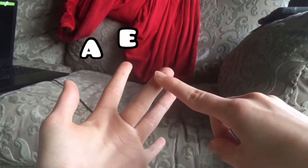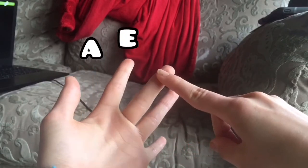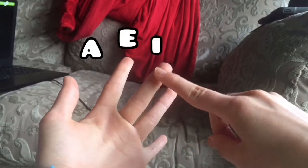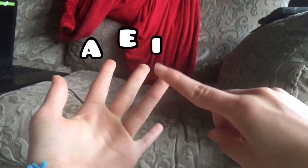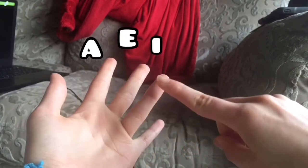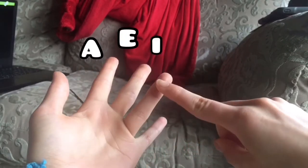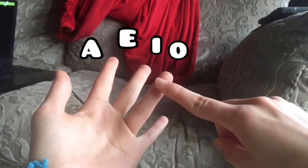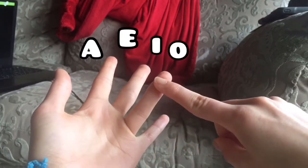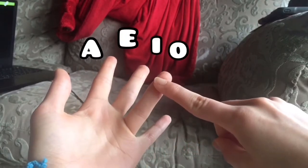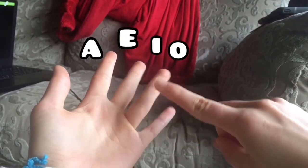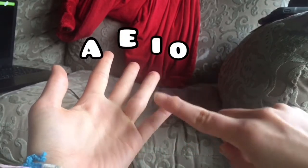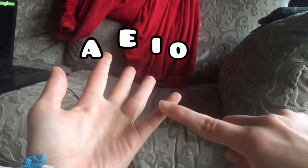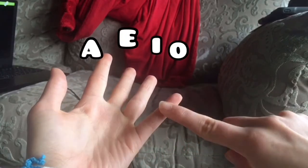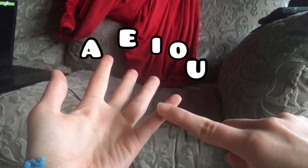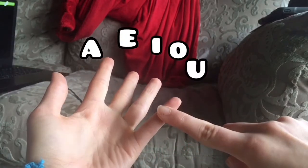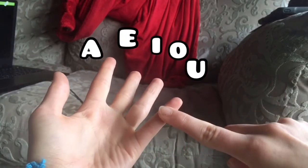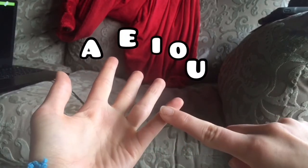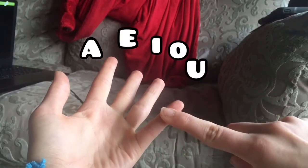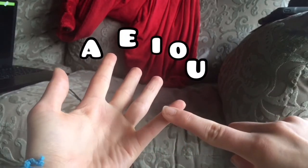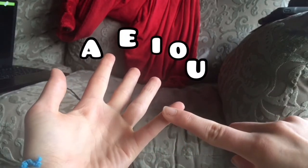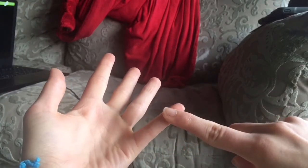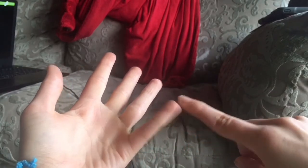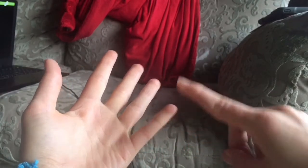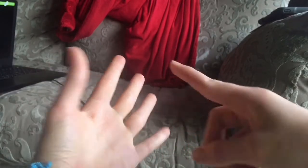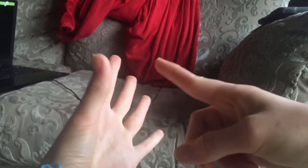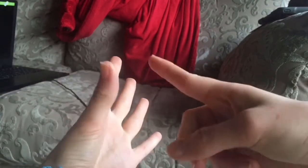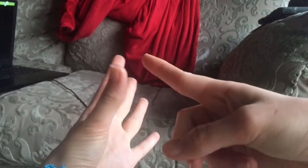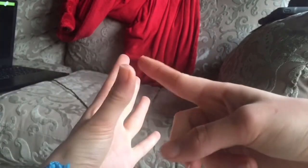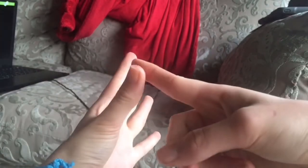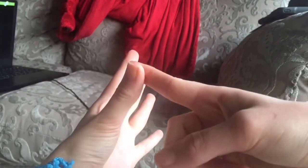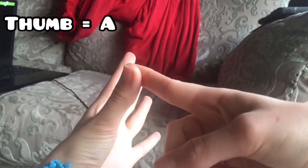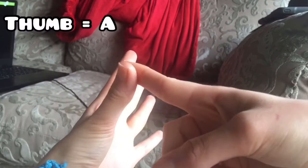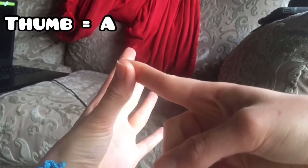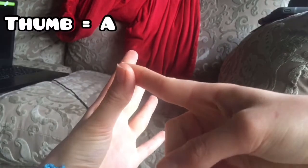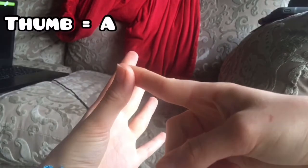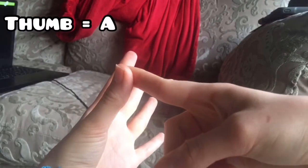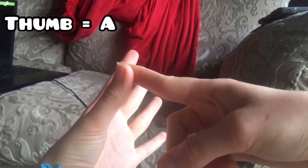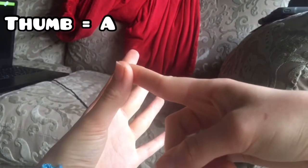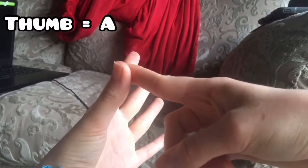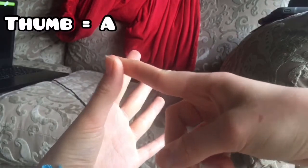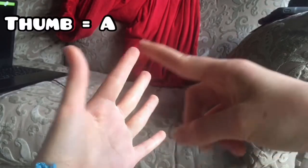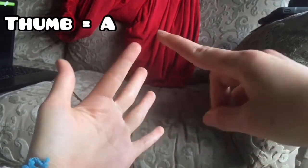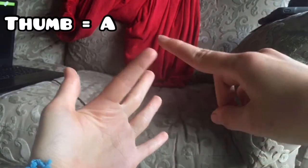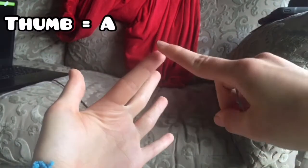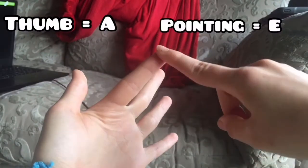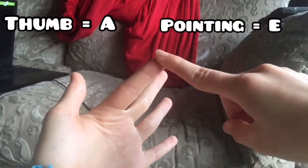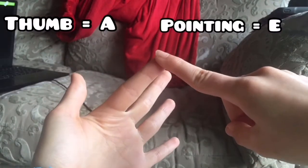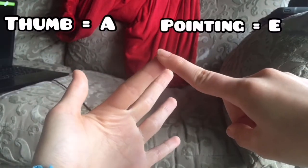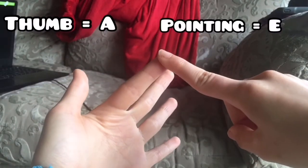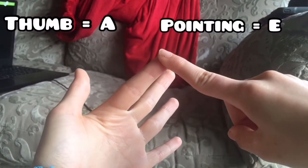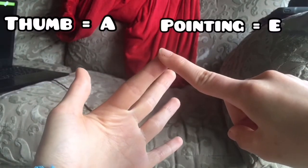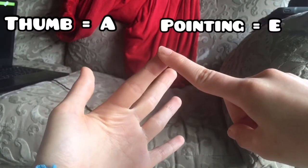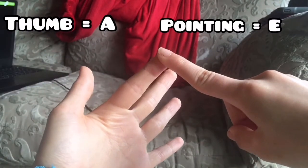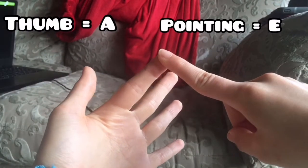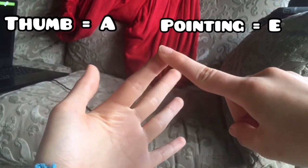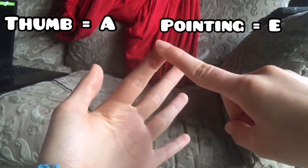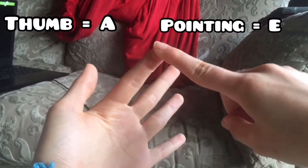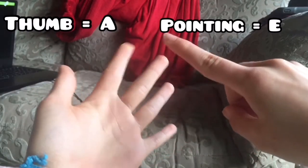I, O, U. So you touch your thumb for A, your pointing finger for E, your